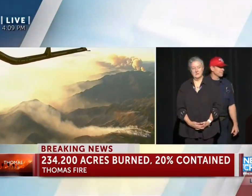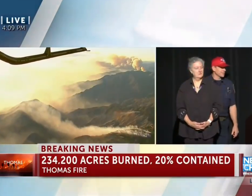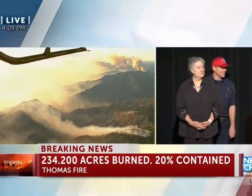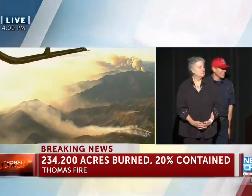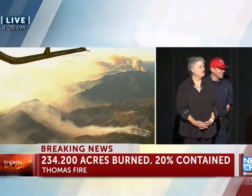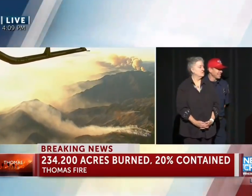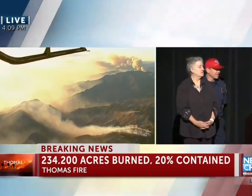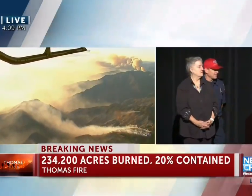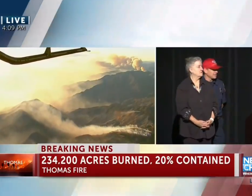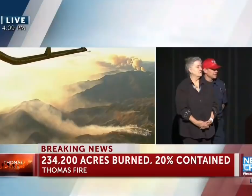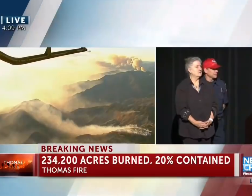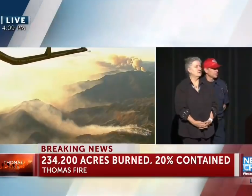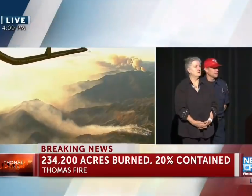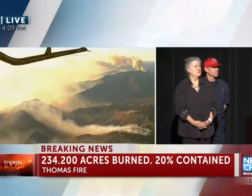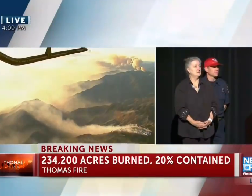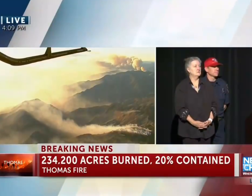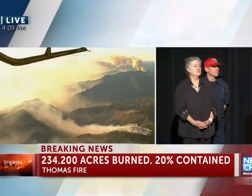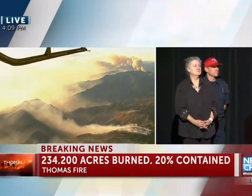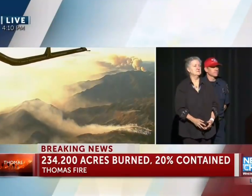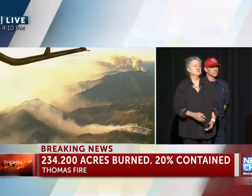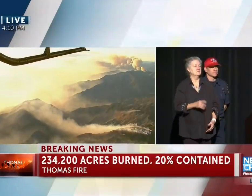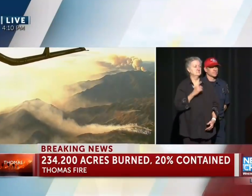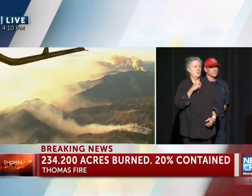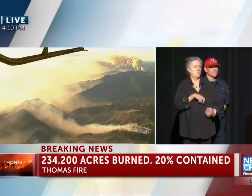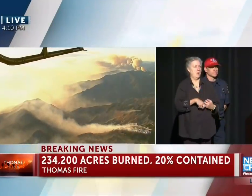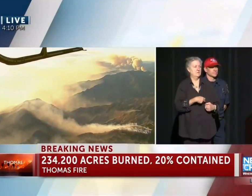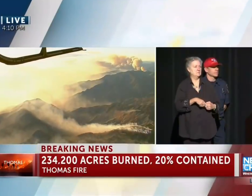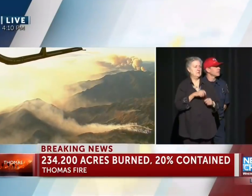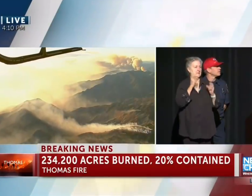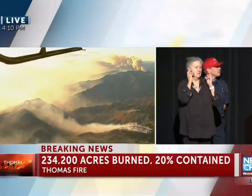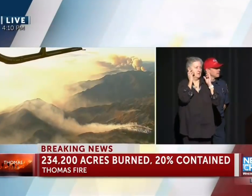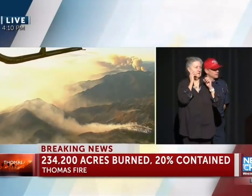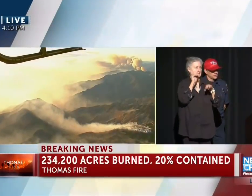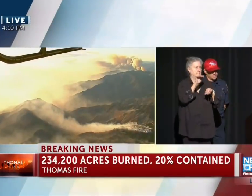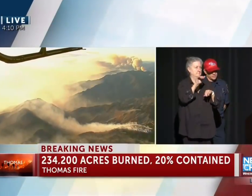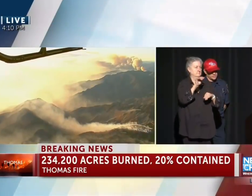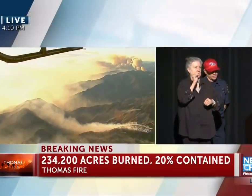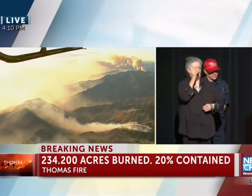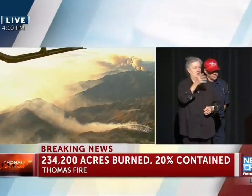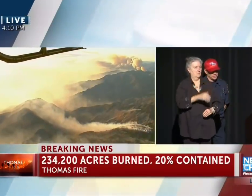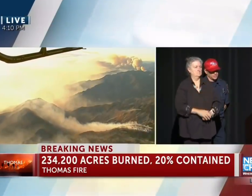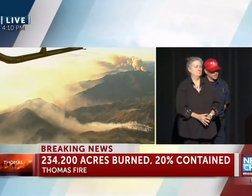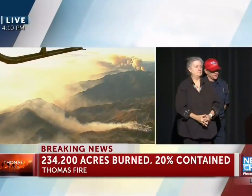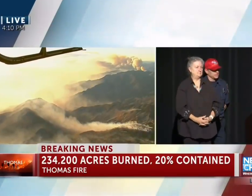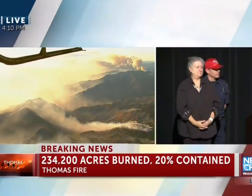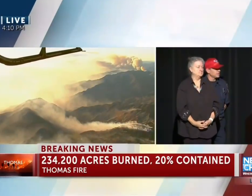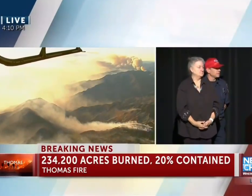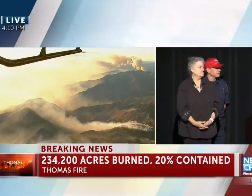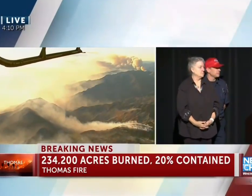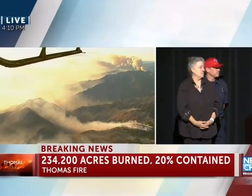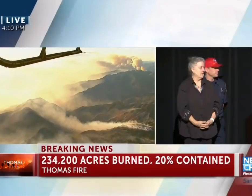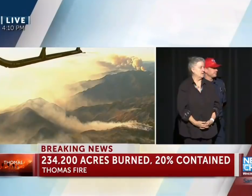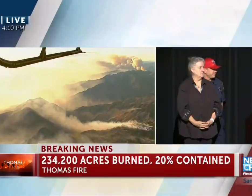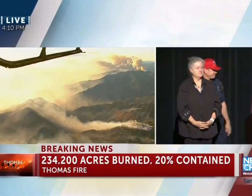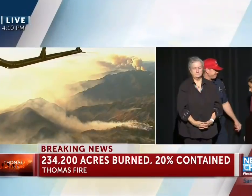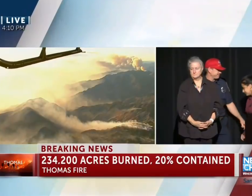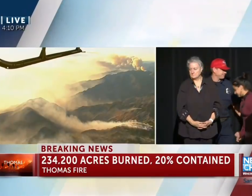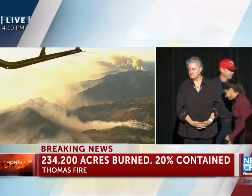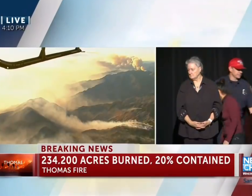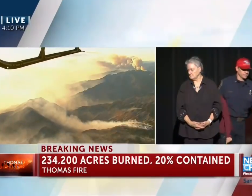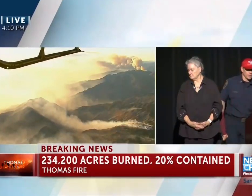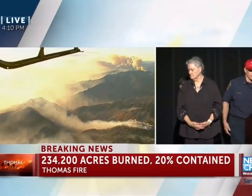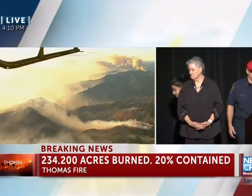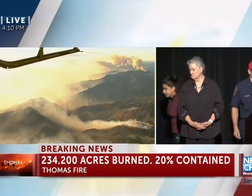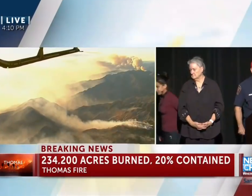Si tienen problemas con su equipo, levanten la mano y nosotros le ayudaremos a cambiar de equipo.